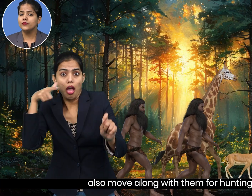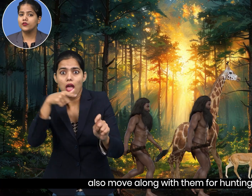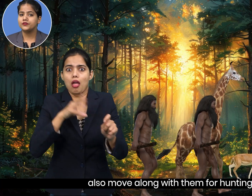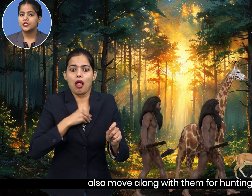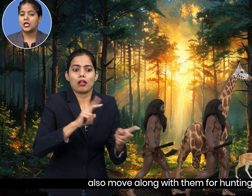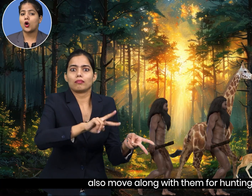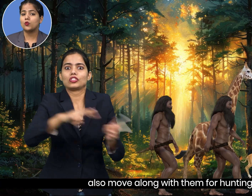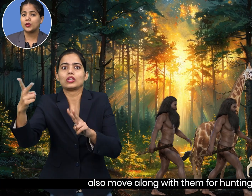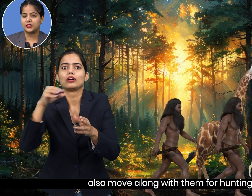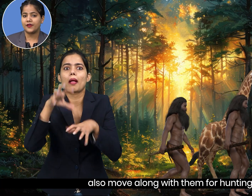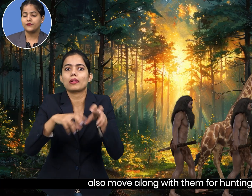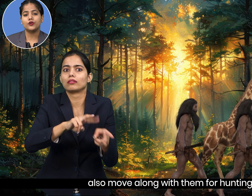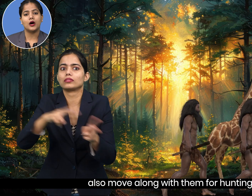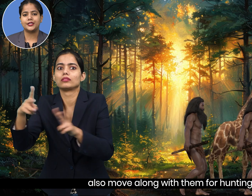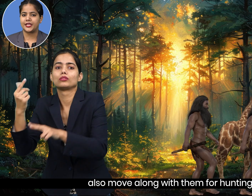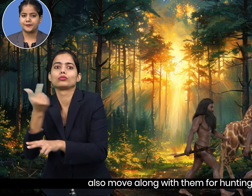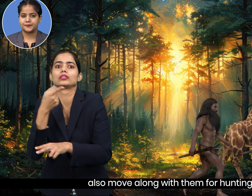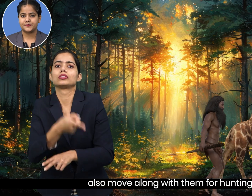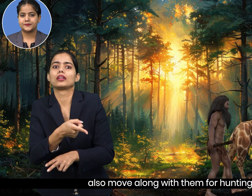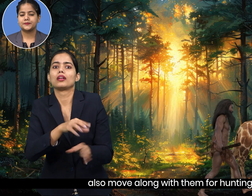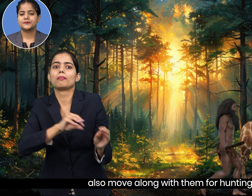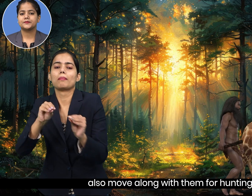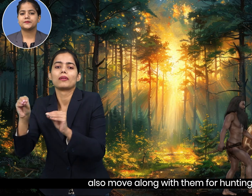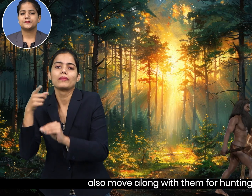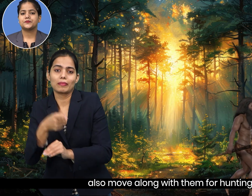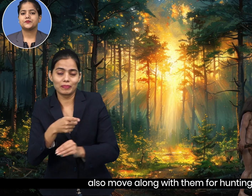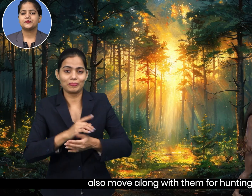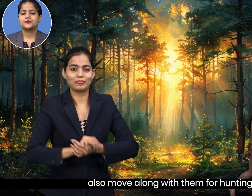also move along with them for hunting.